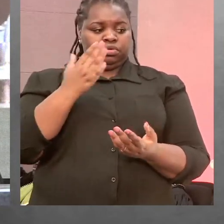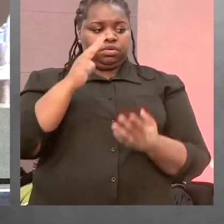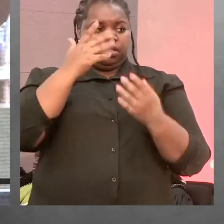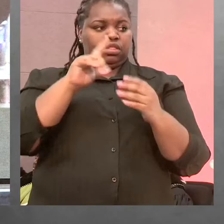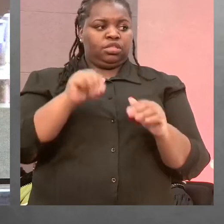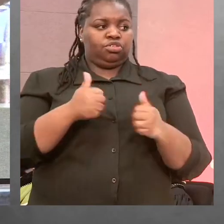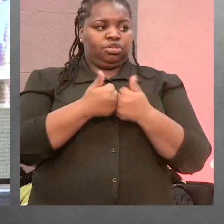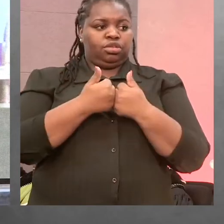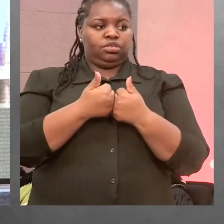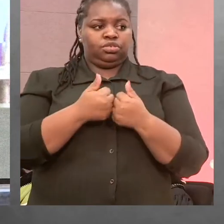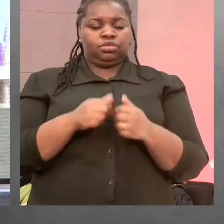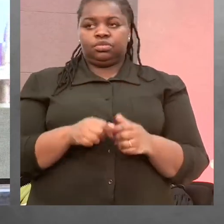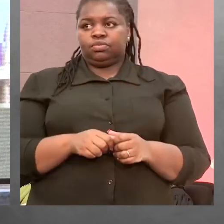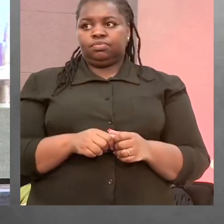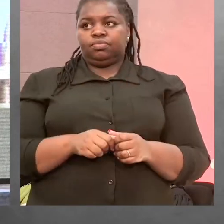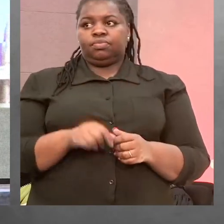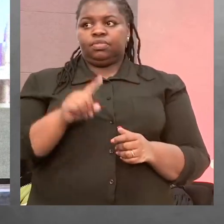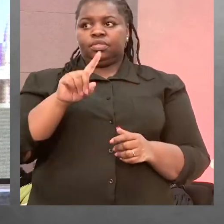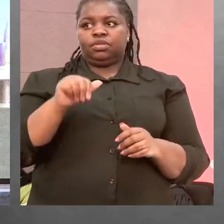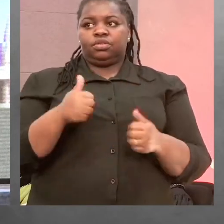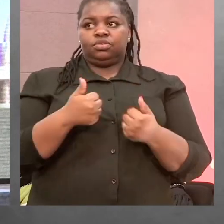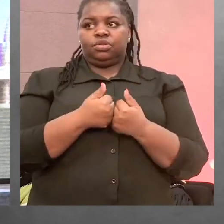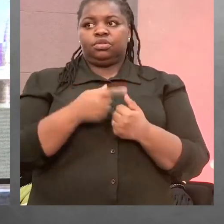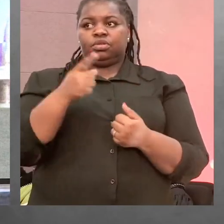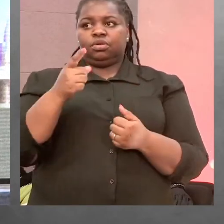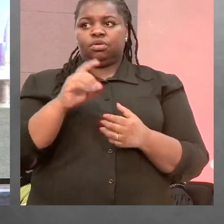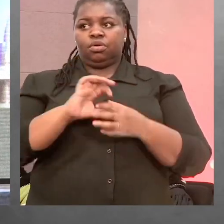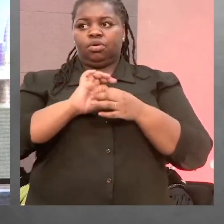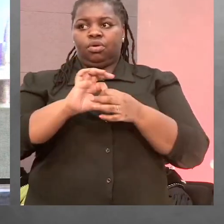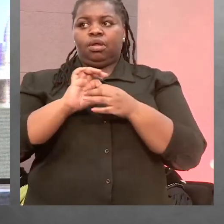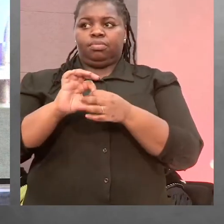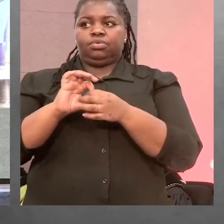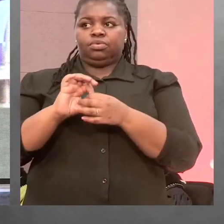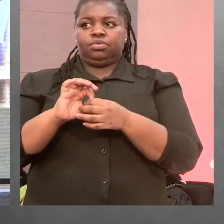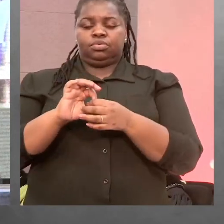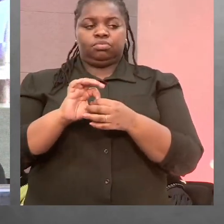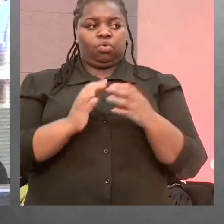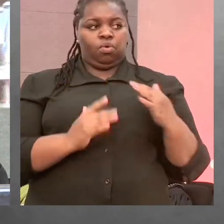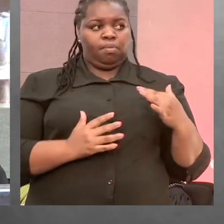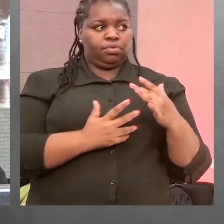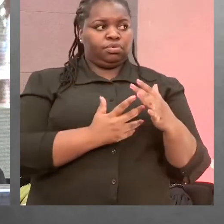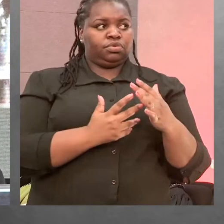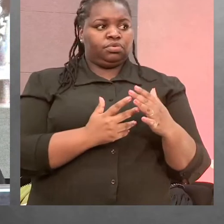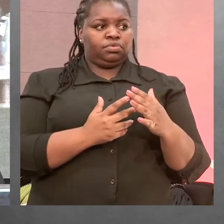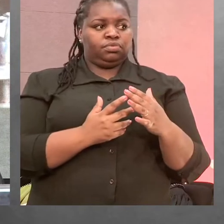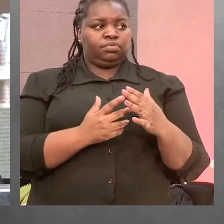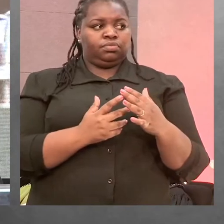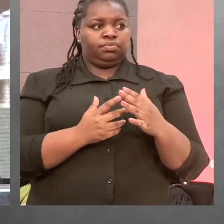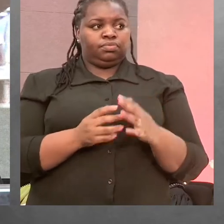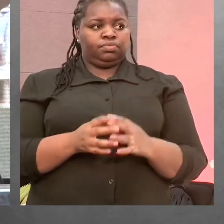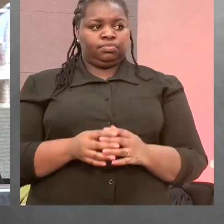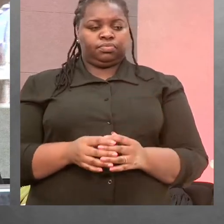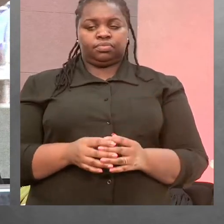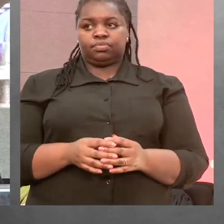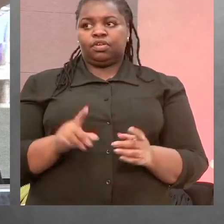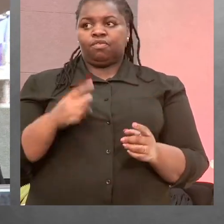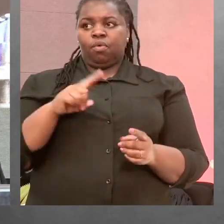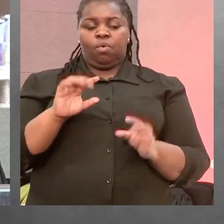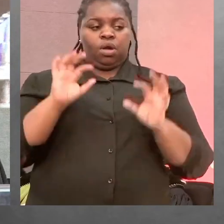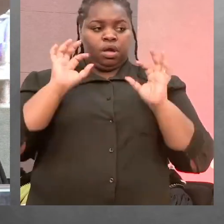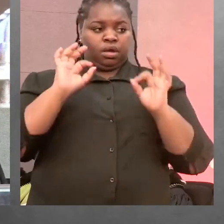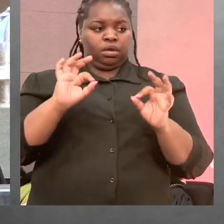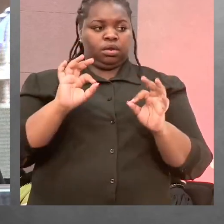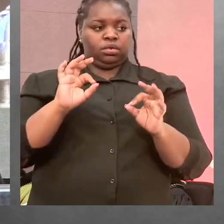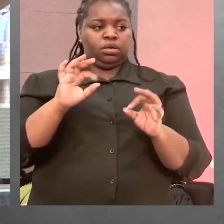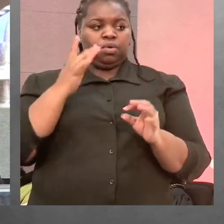time. Challenges that demand collaboration, compassion, and unwavering dedication to the greater good.